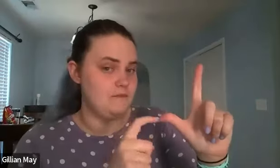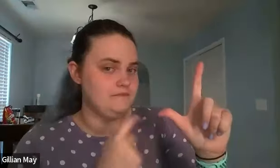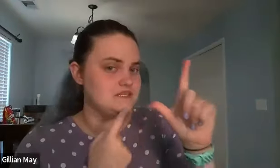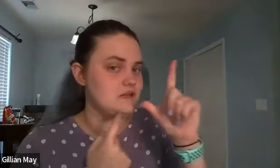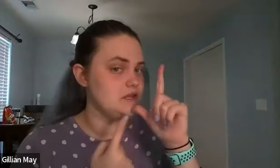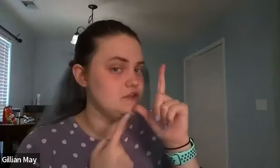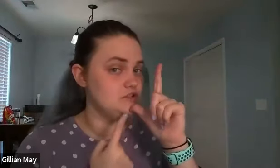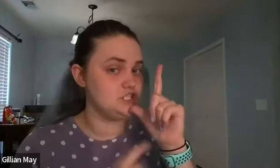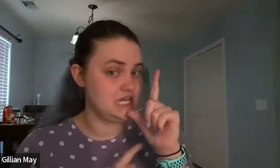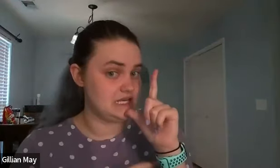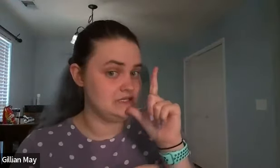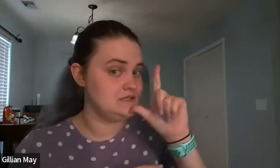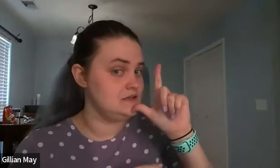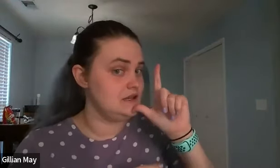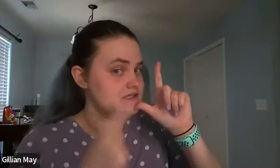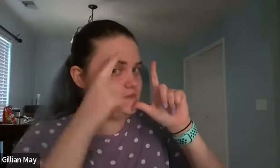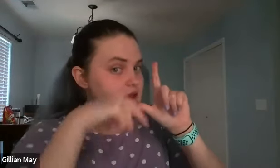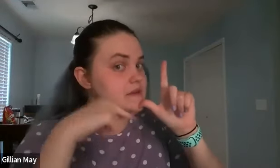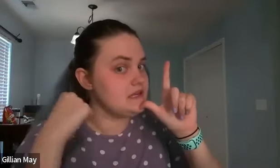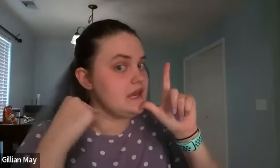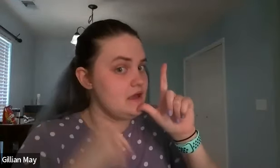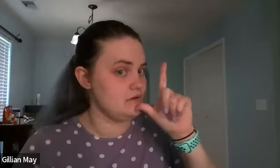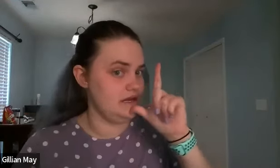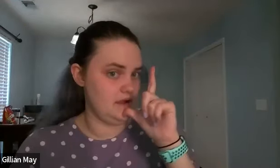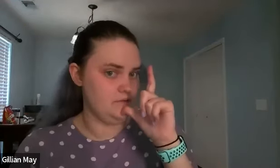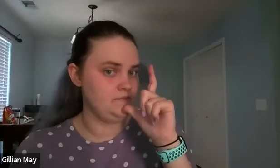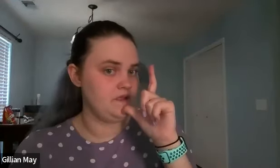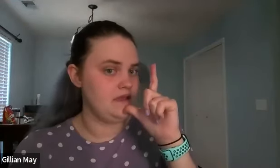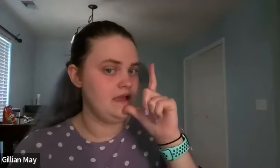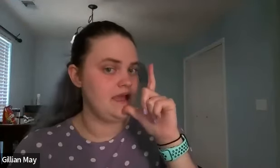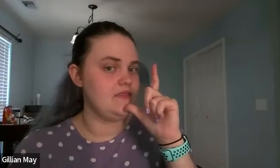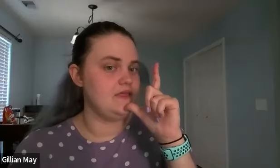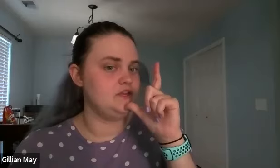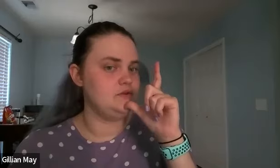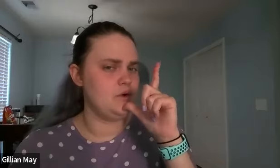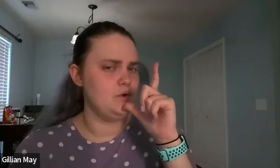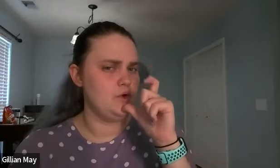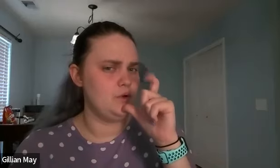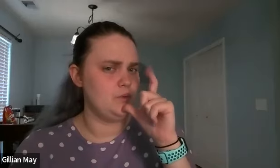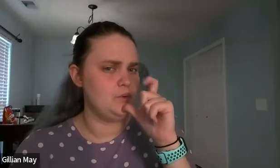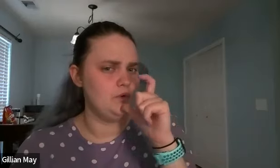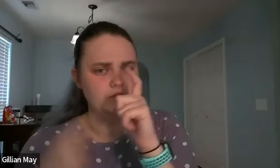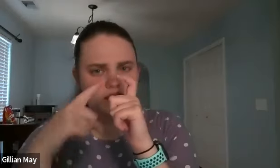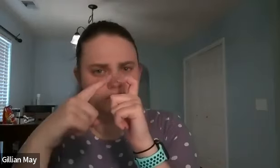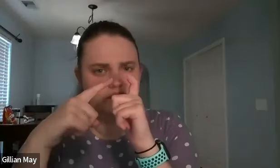thumb is going to be at your chin. And see, I'm kind of making an L right now. And then you go who. You like bend it.